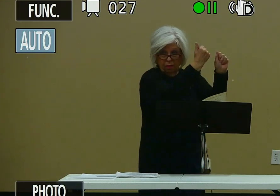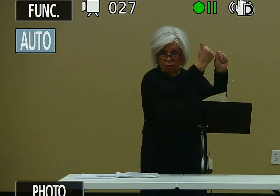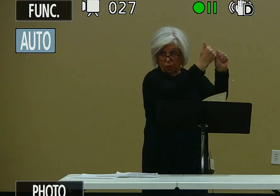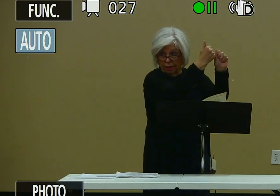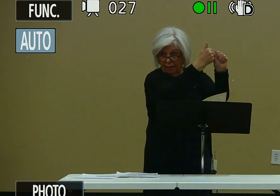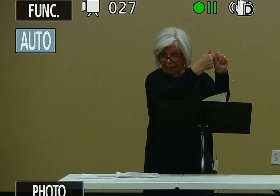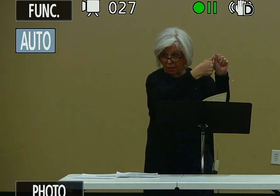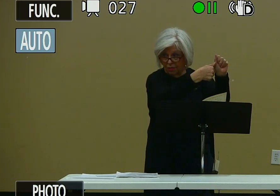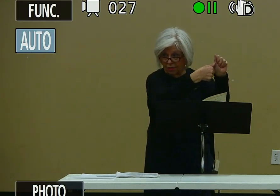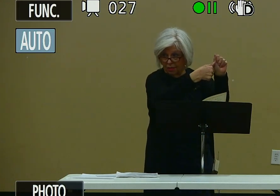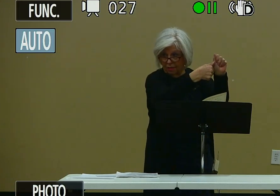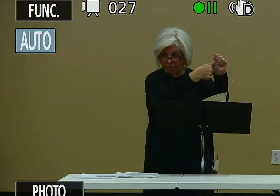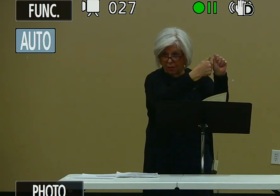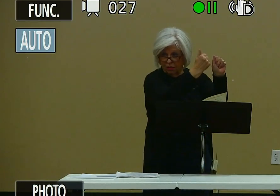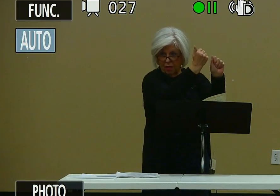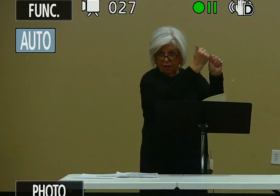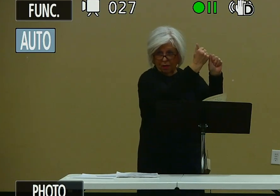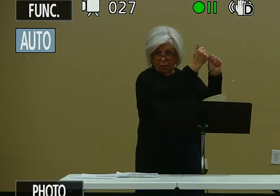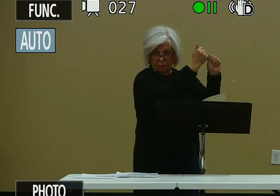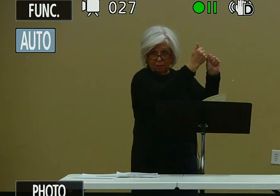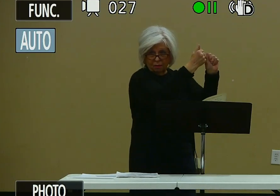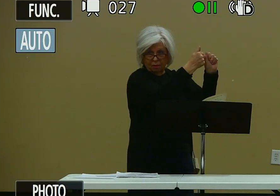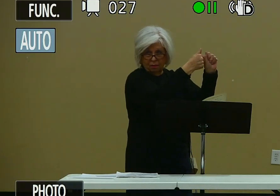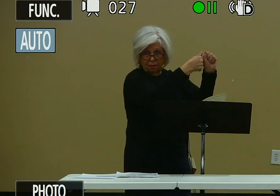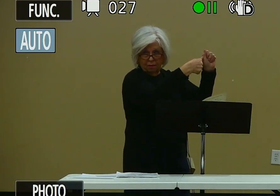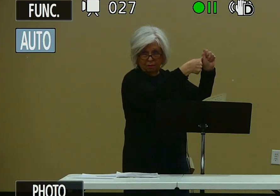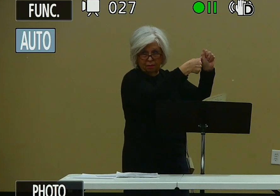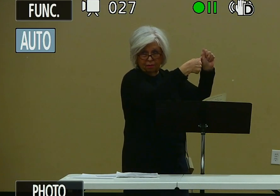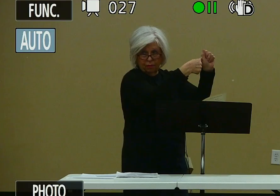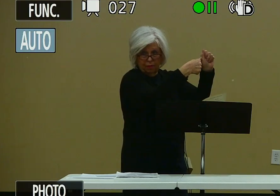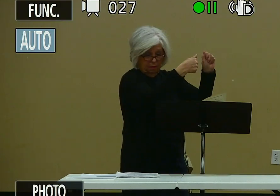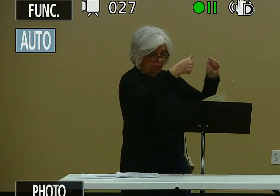or each. Does everybody see how that works? Every, okay.